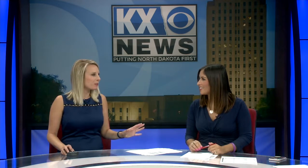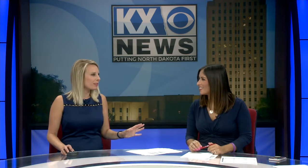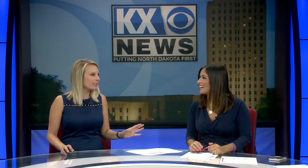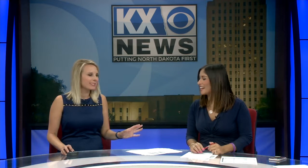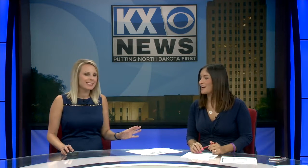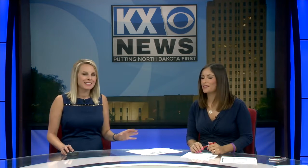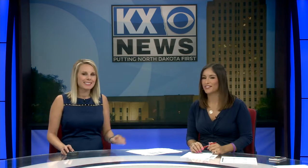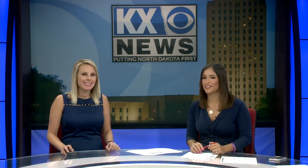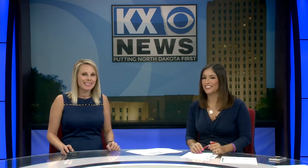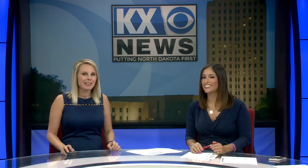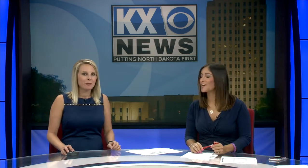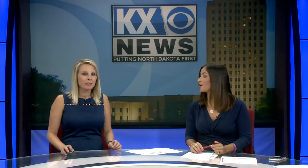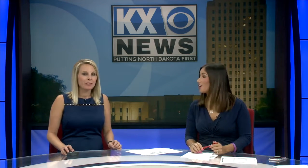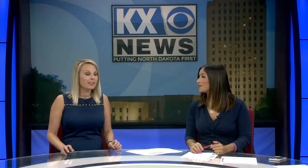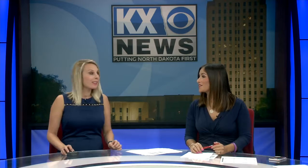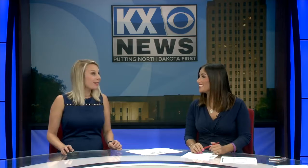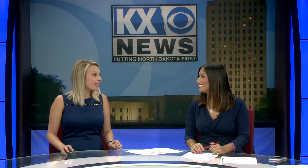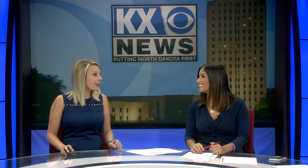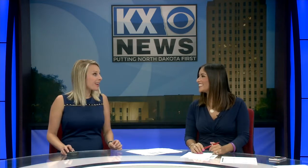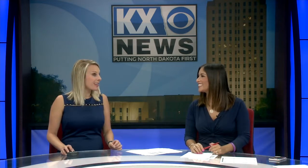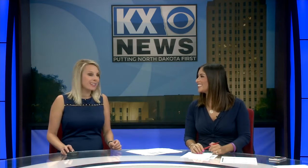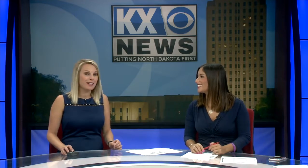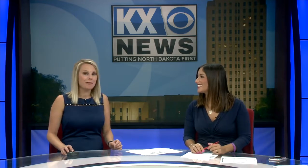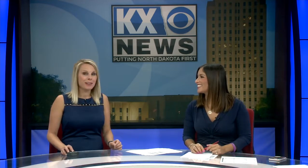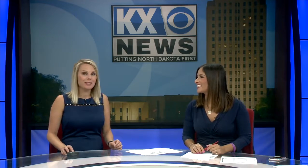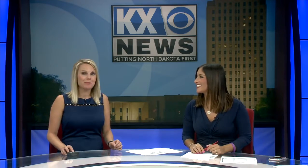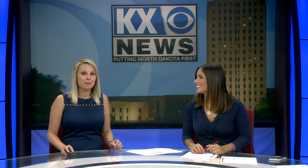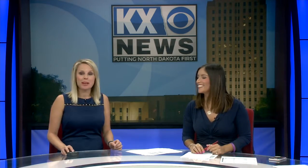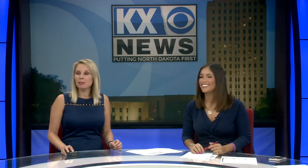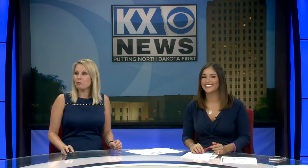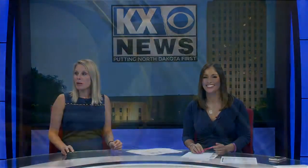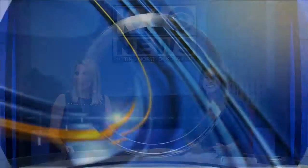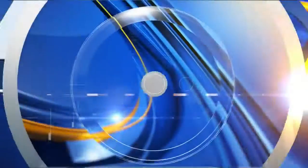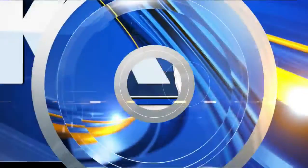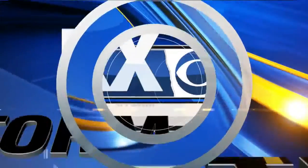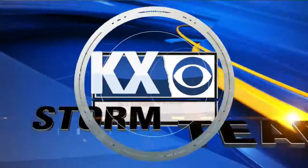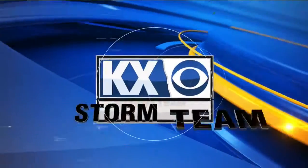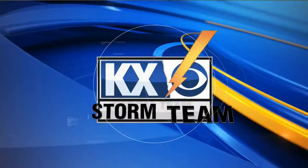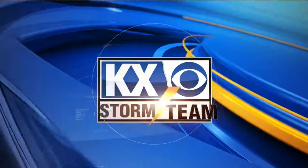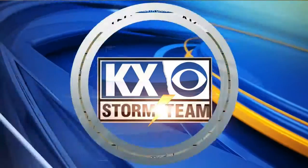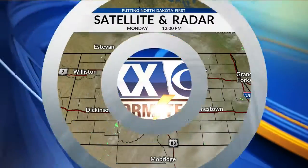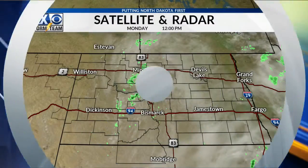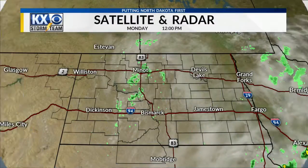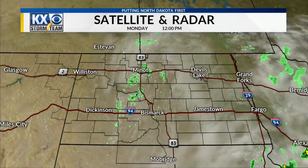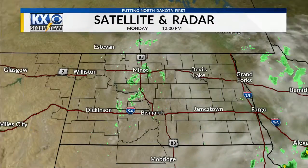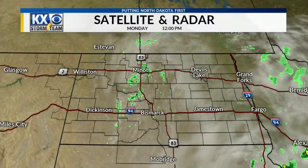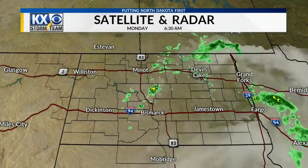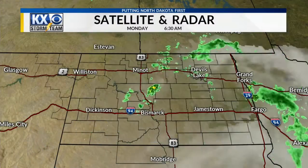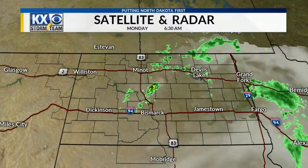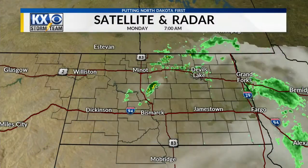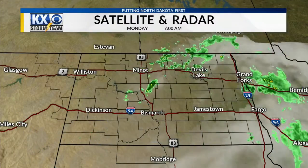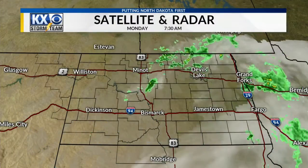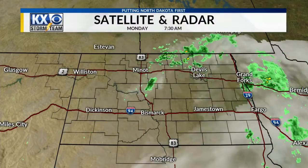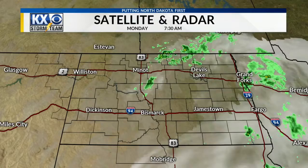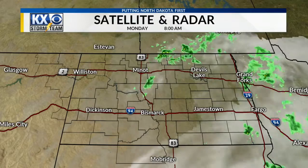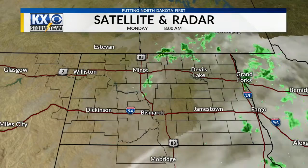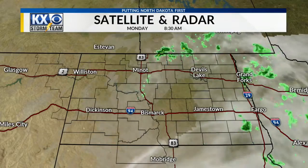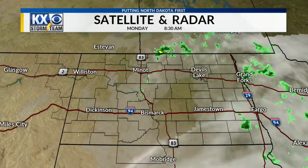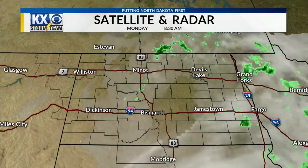Yeah, absolutely. Good girl. Yeah. We've got some rain on the radar, just a few isolated showers out there, and as you can see